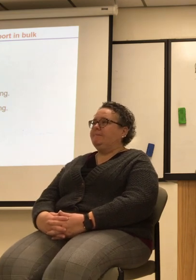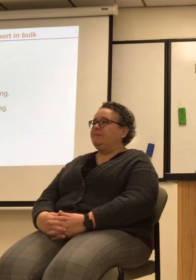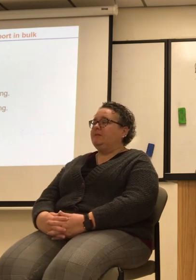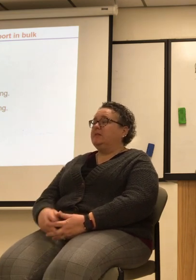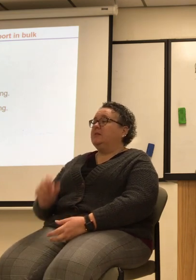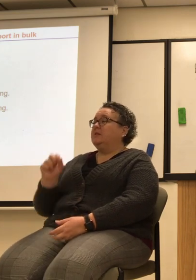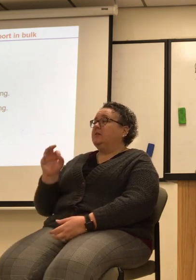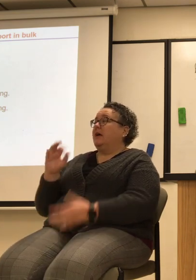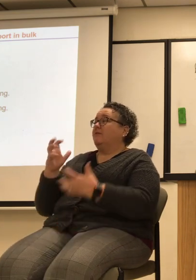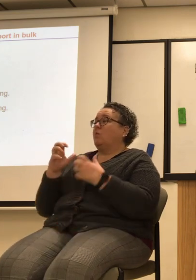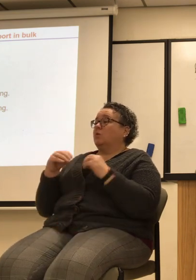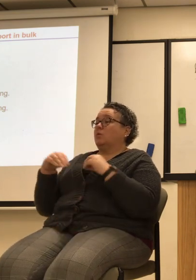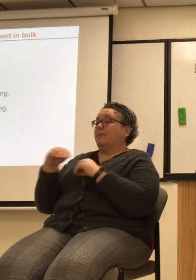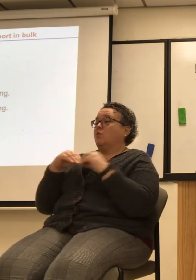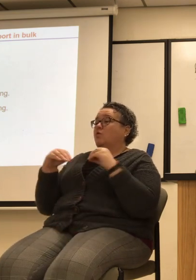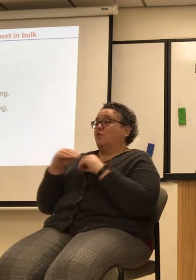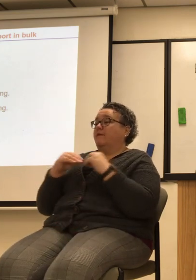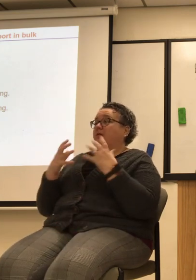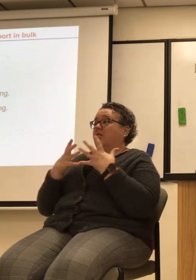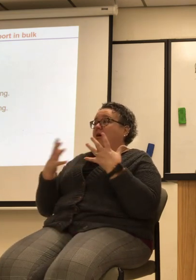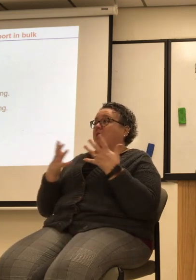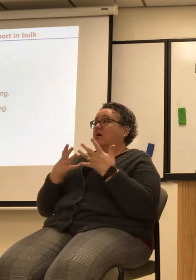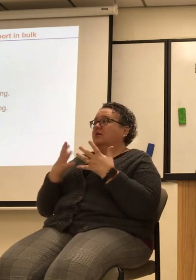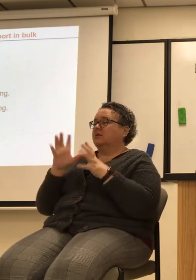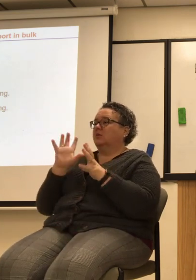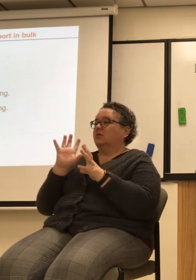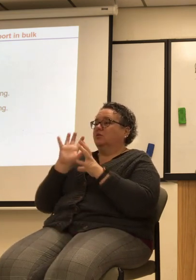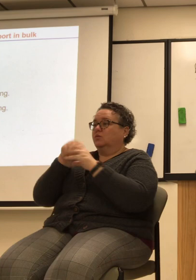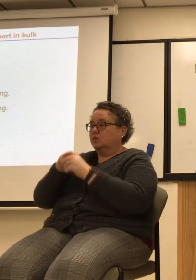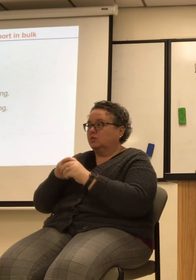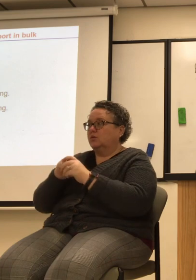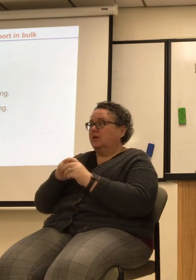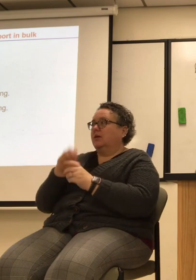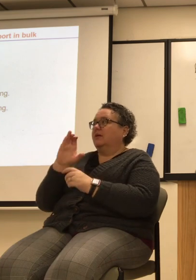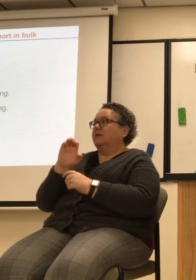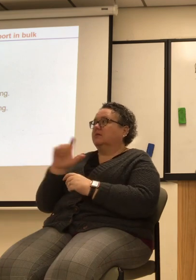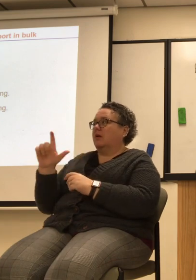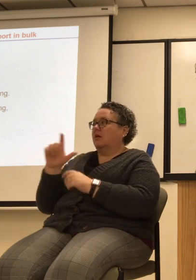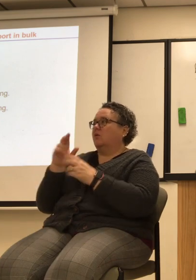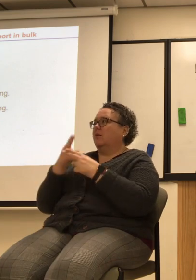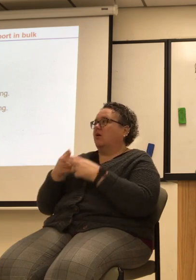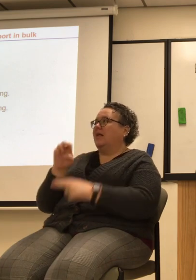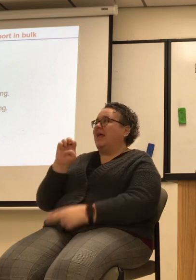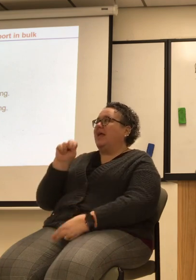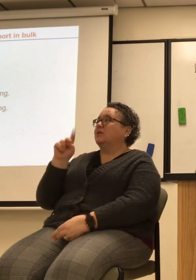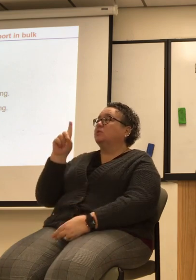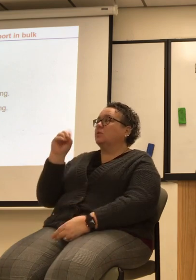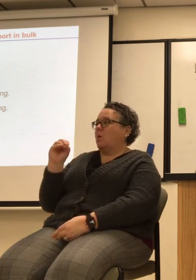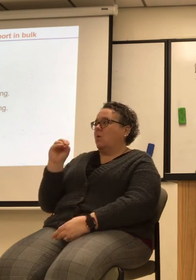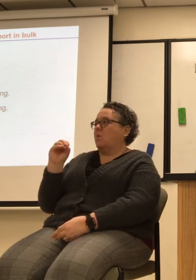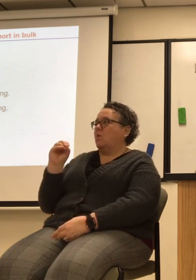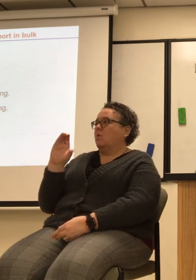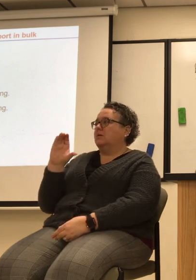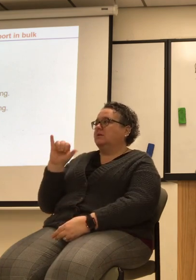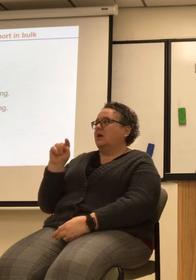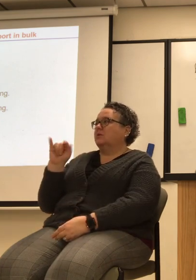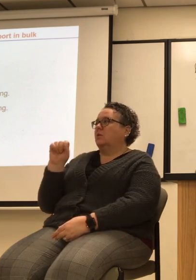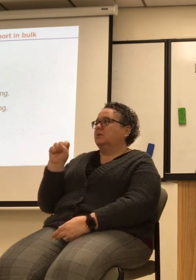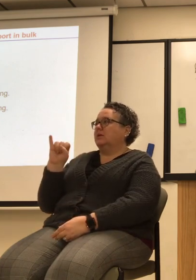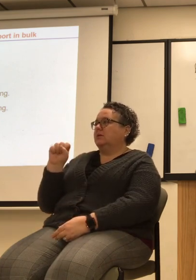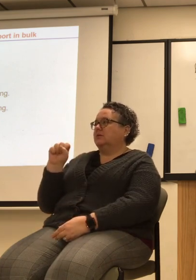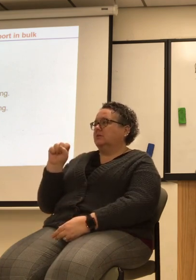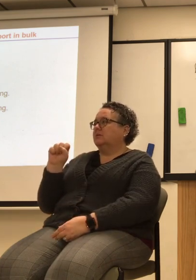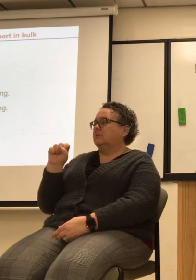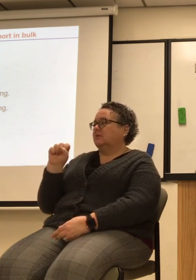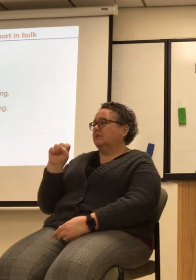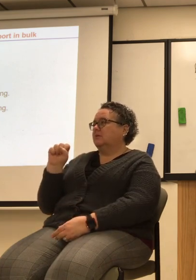If you want to move a lot of stuff into the cell at once, call it endocytosis. So I'll put that as a bullet point under vesicular